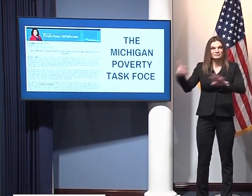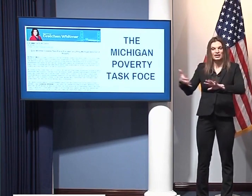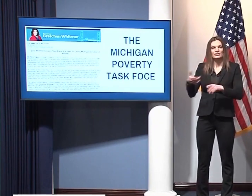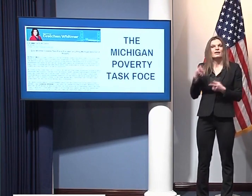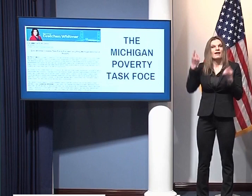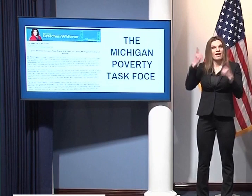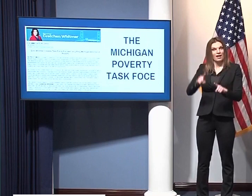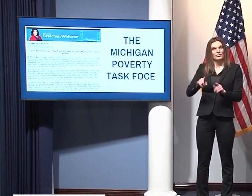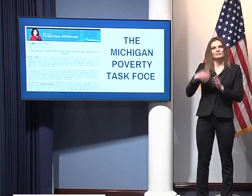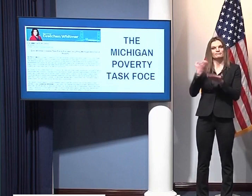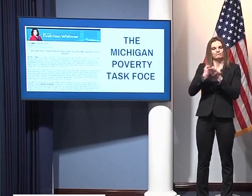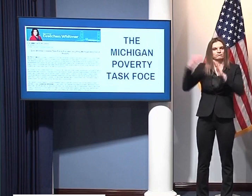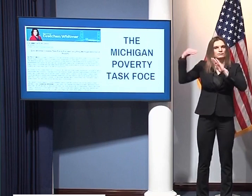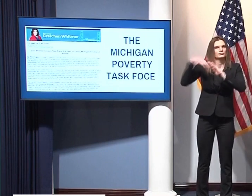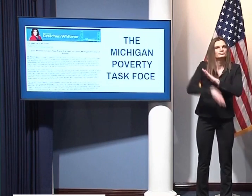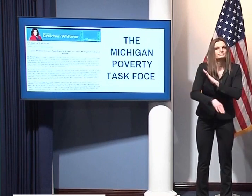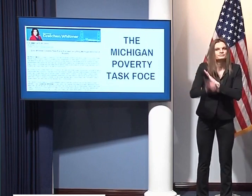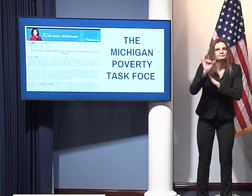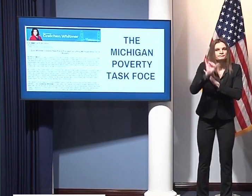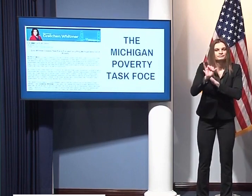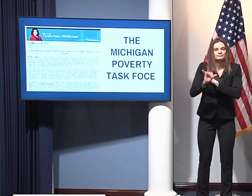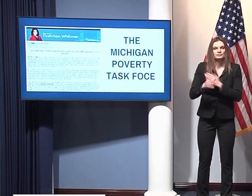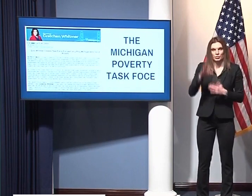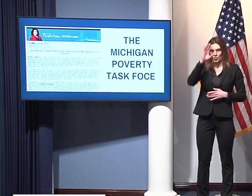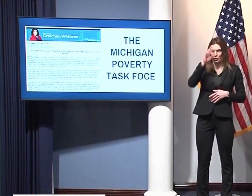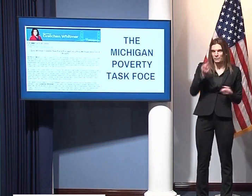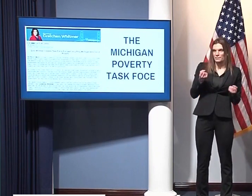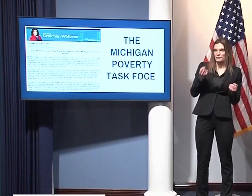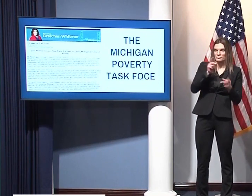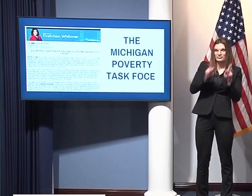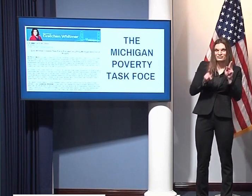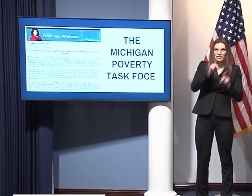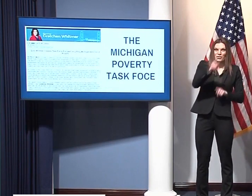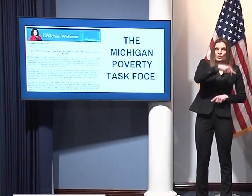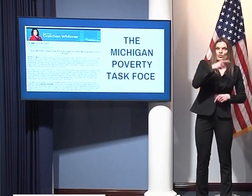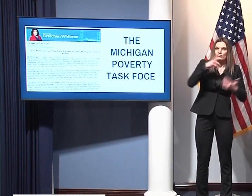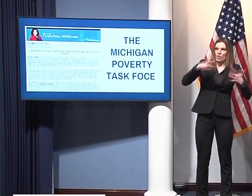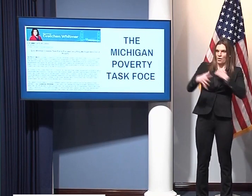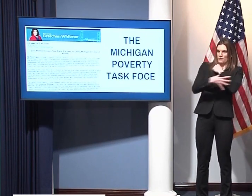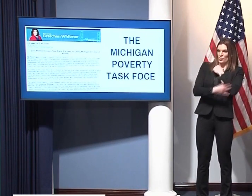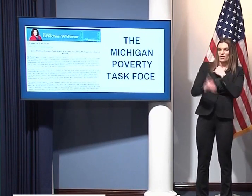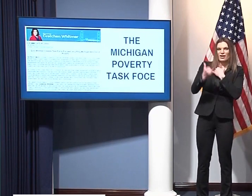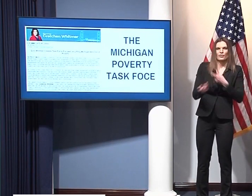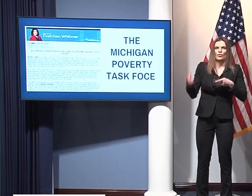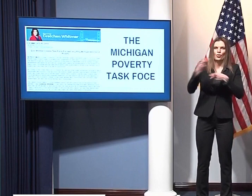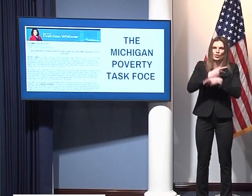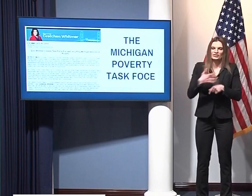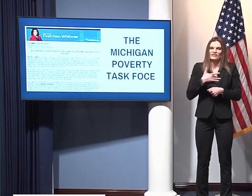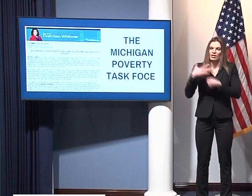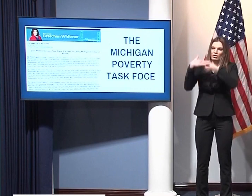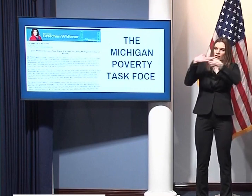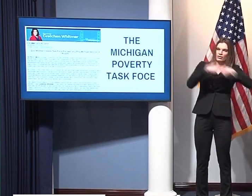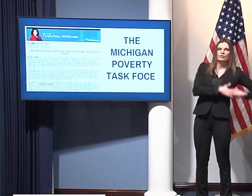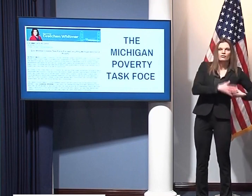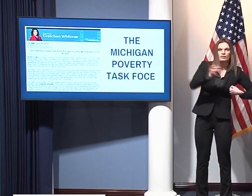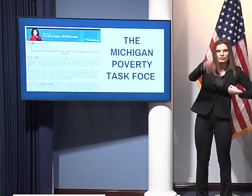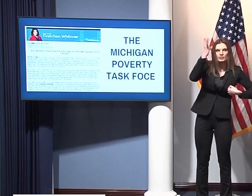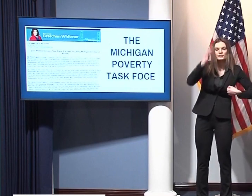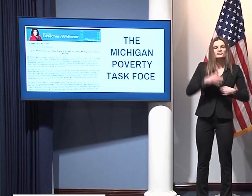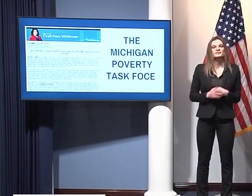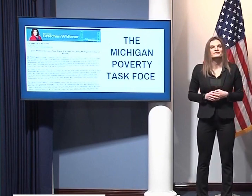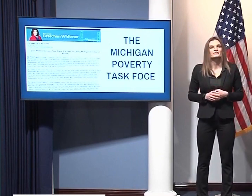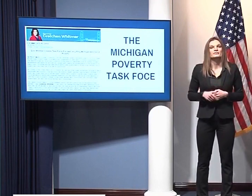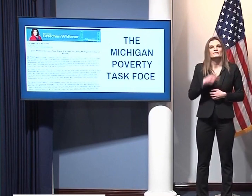recession have exacerbated so many pre-existing challenges. To tackle some of these challenges, we